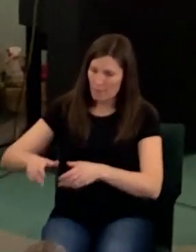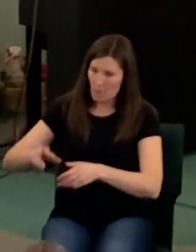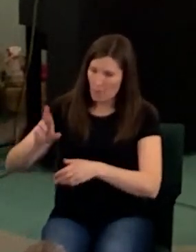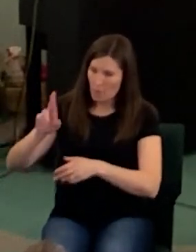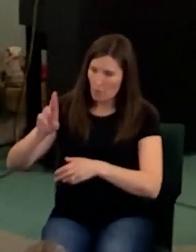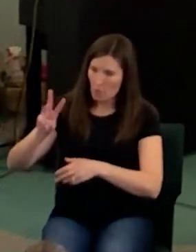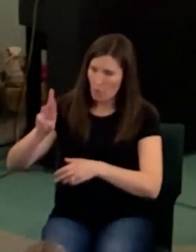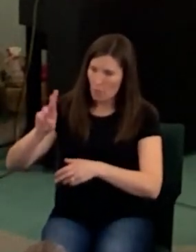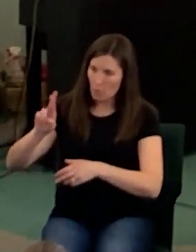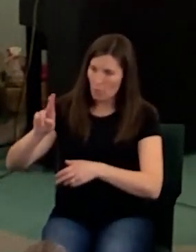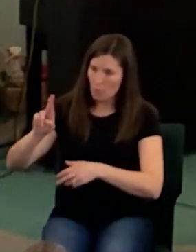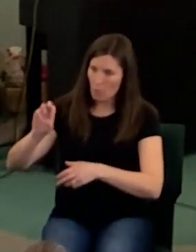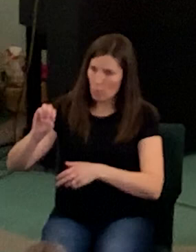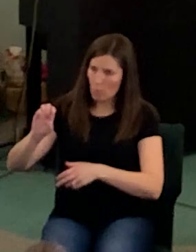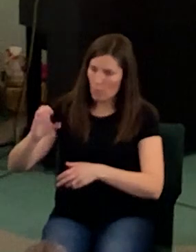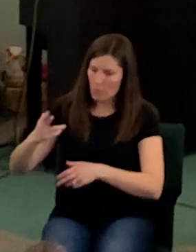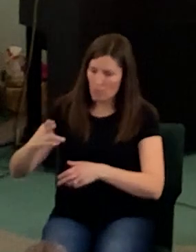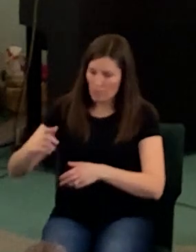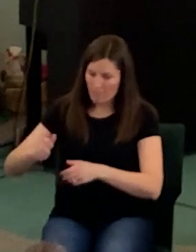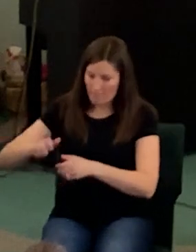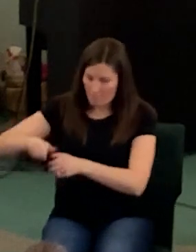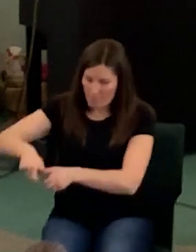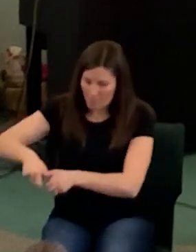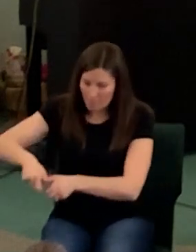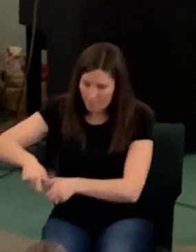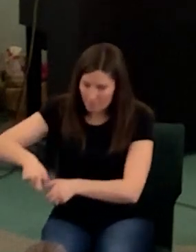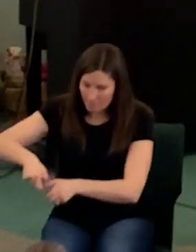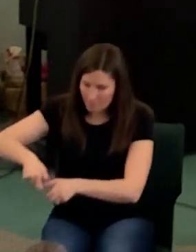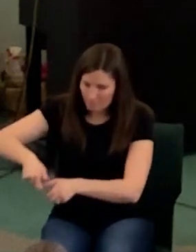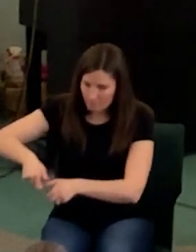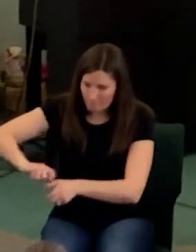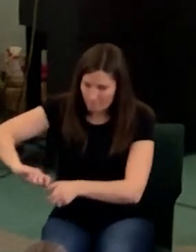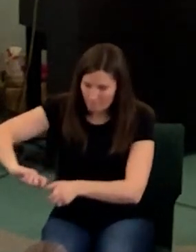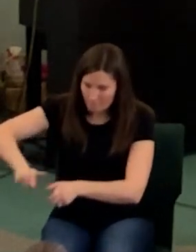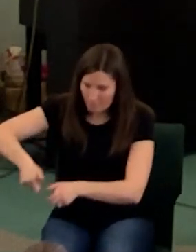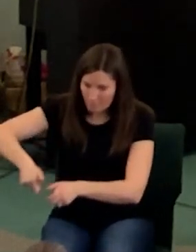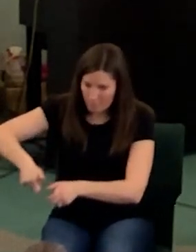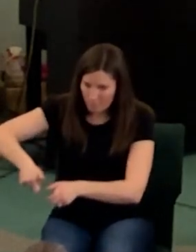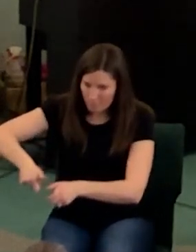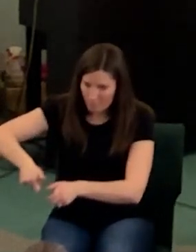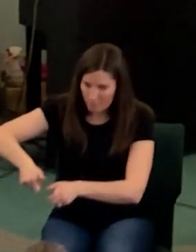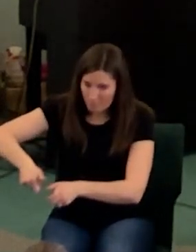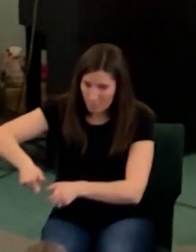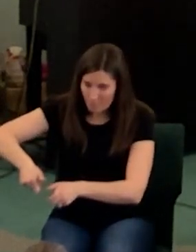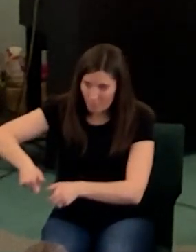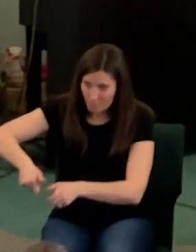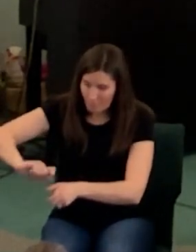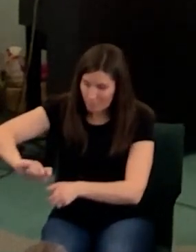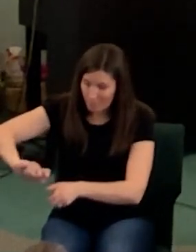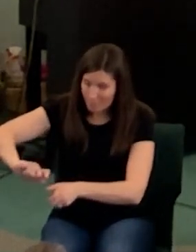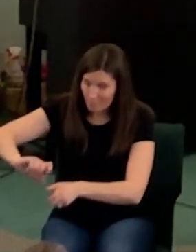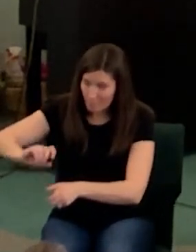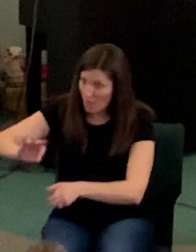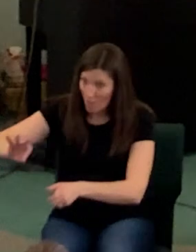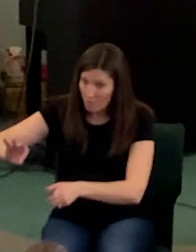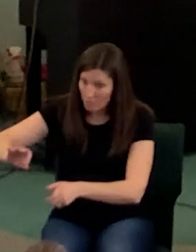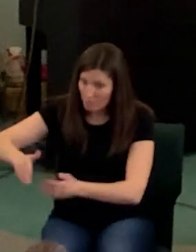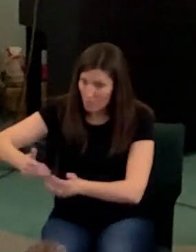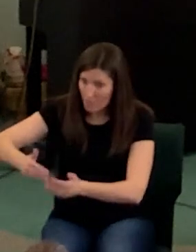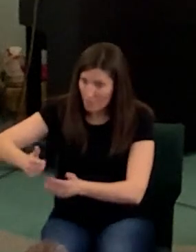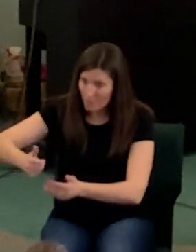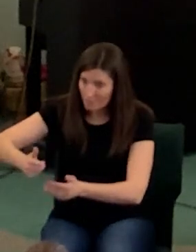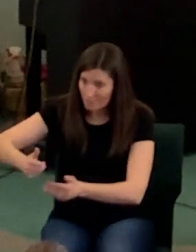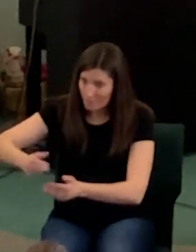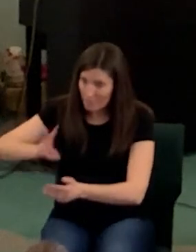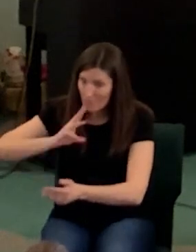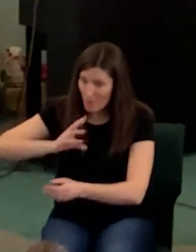sticks that baby in there, and then he screws it on there tight so it's not coming off. And he just turns it right off, shuts the